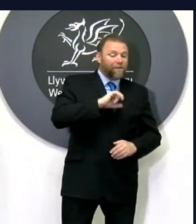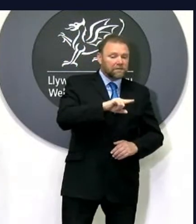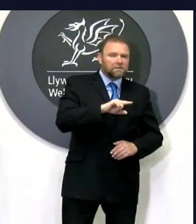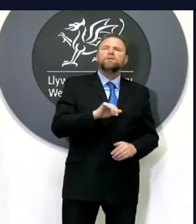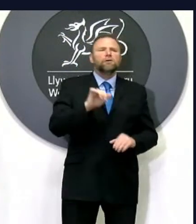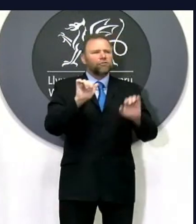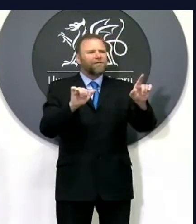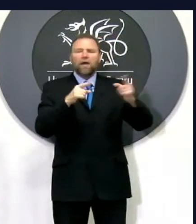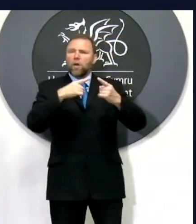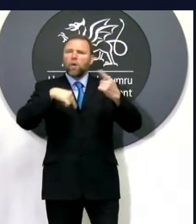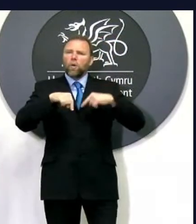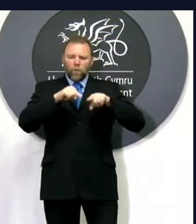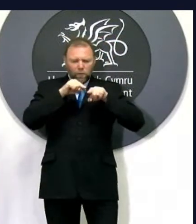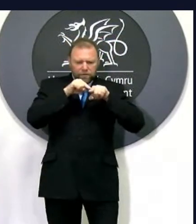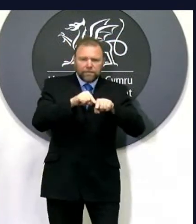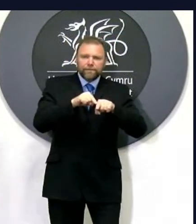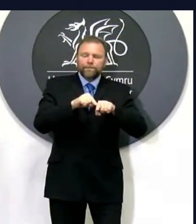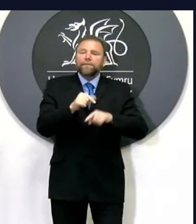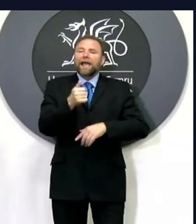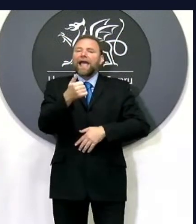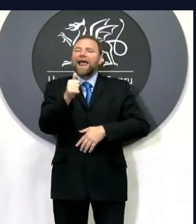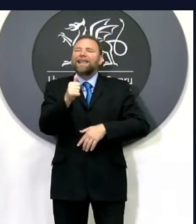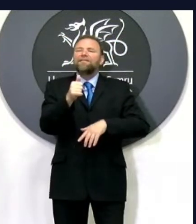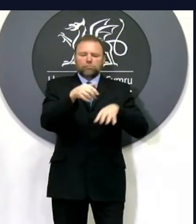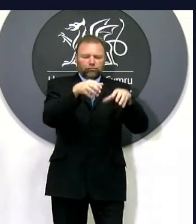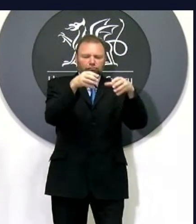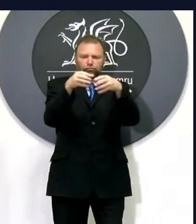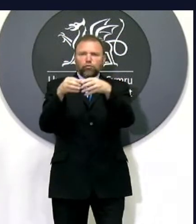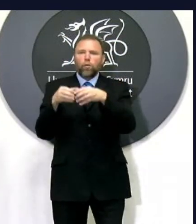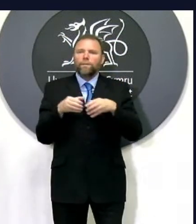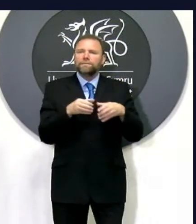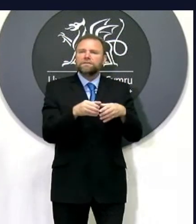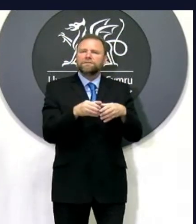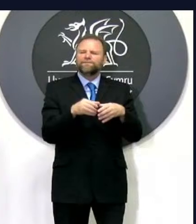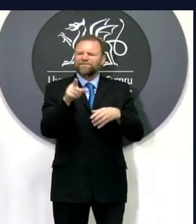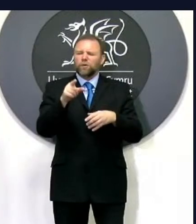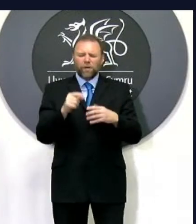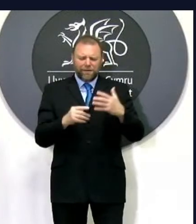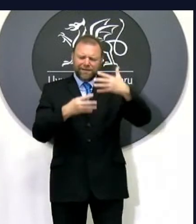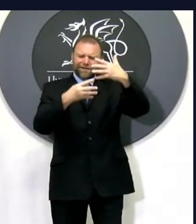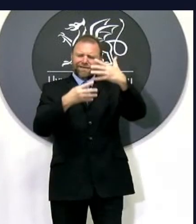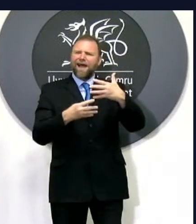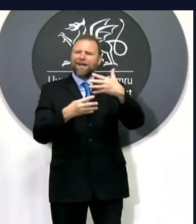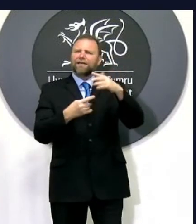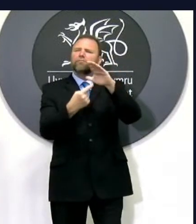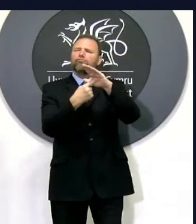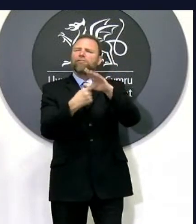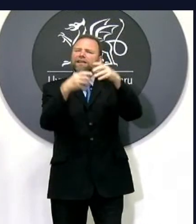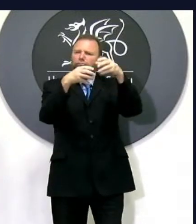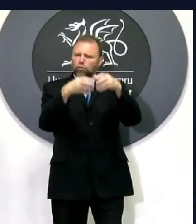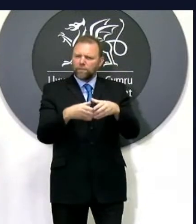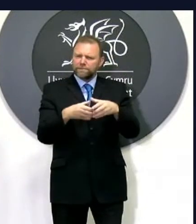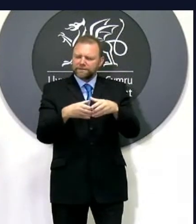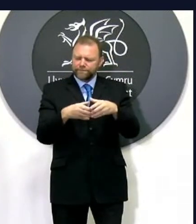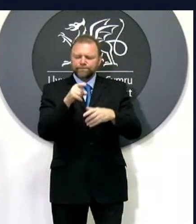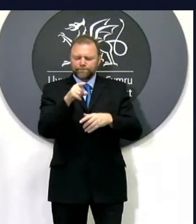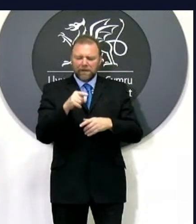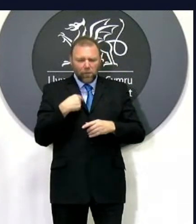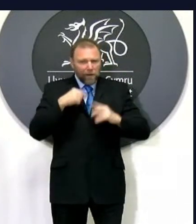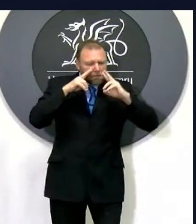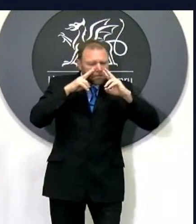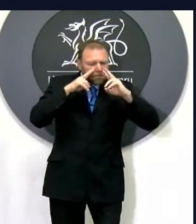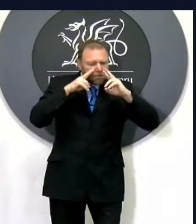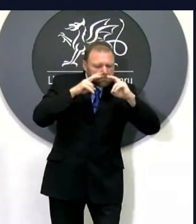track 11 different subgroups in that 9 top priority groups. And in 6 of them, we're now